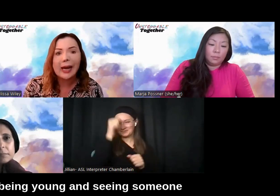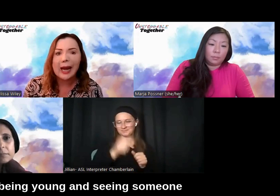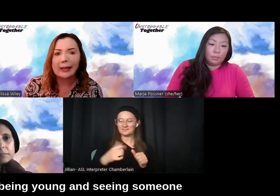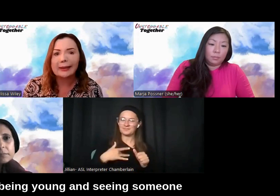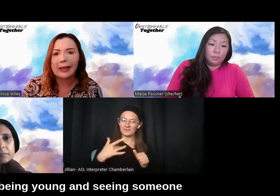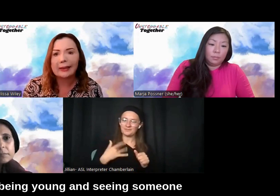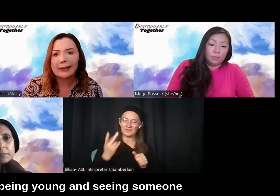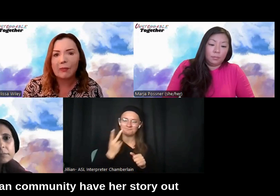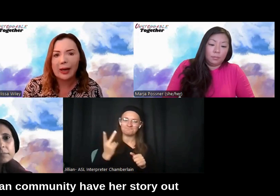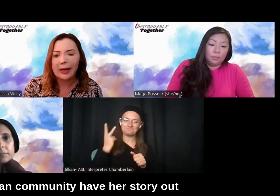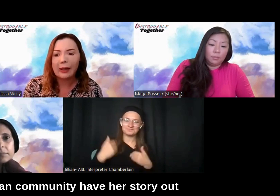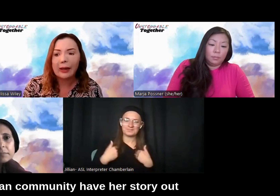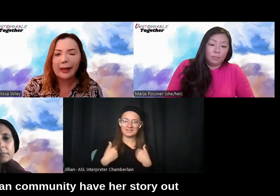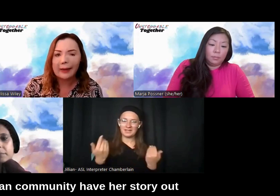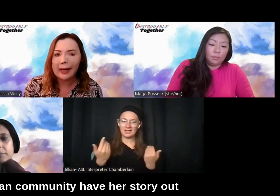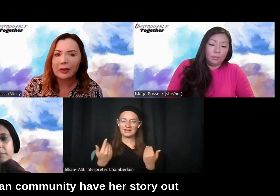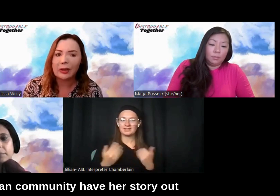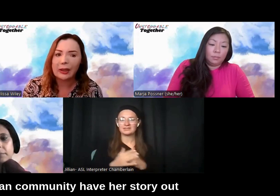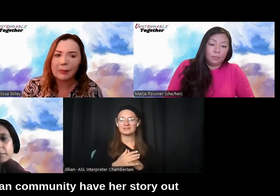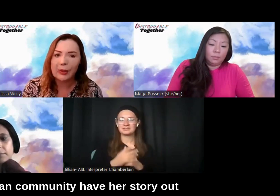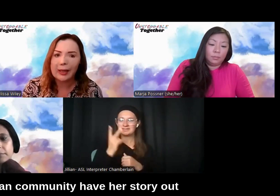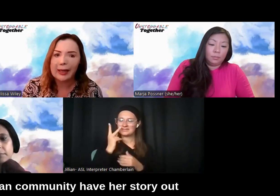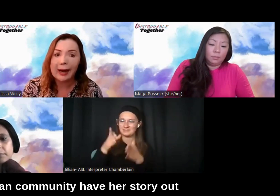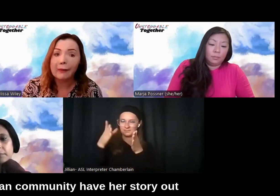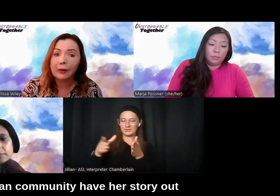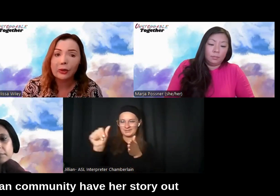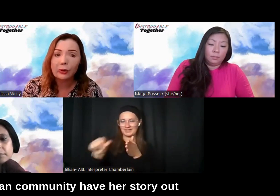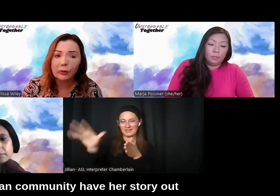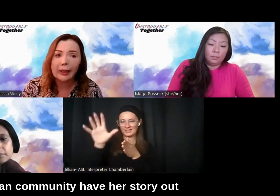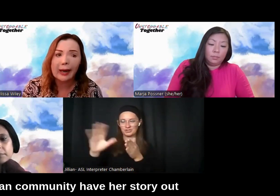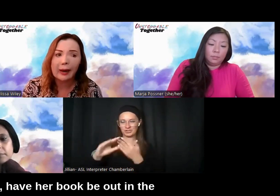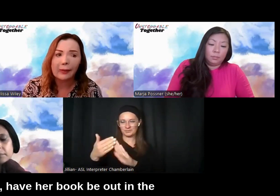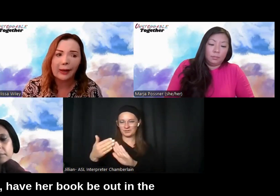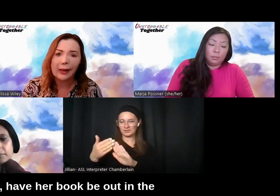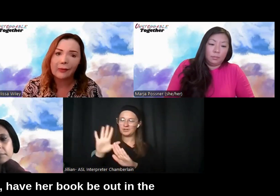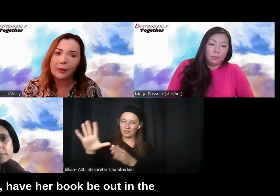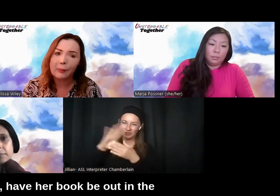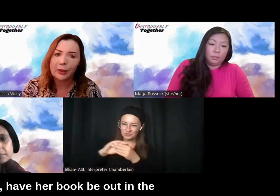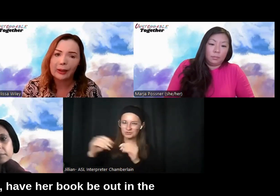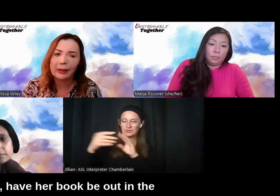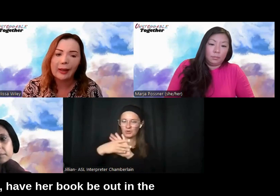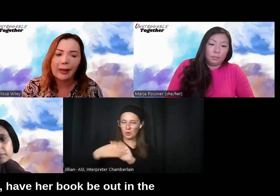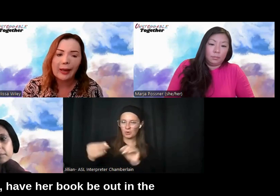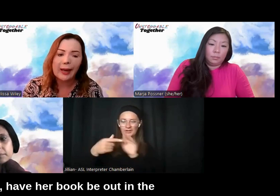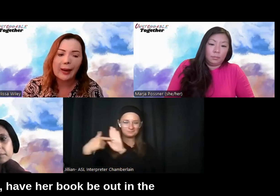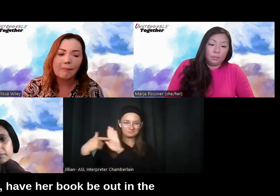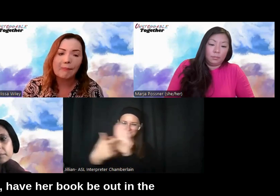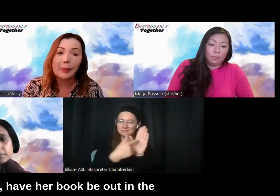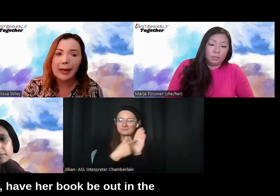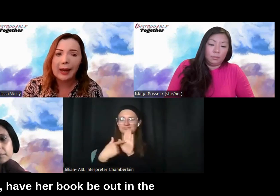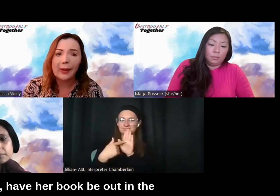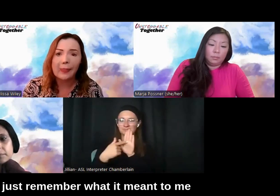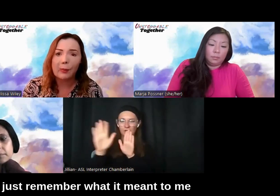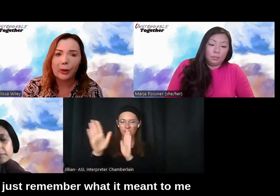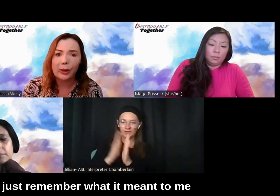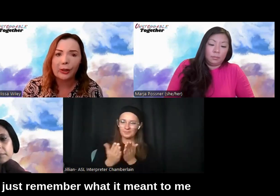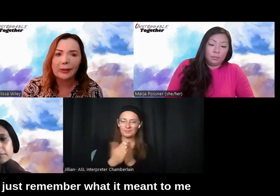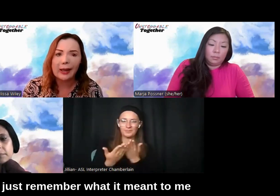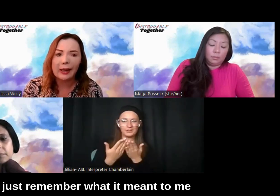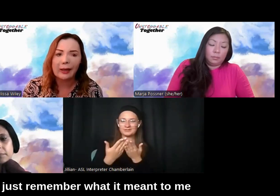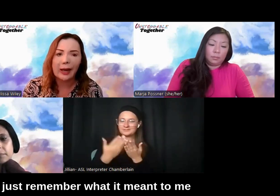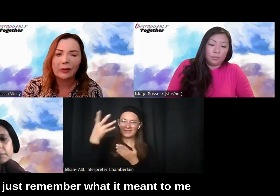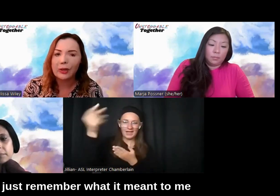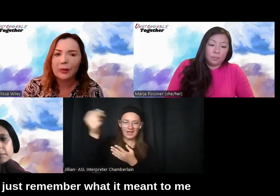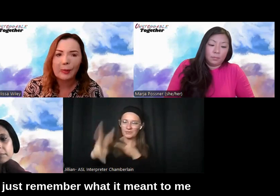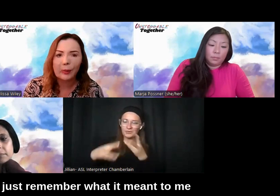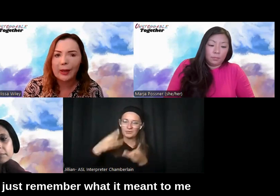young and seeing someone in the Asian community have her story out there, have her book be out in the world.